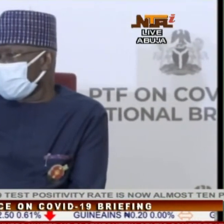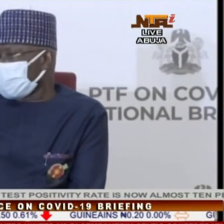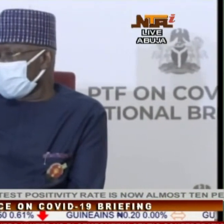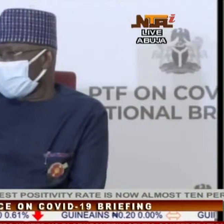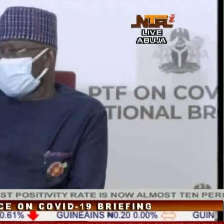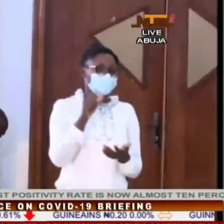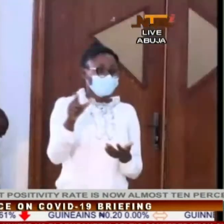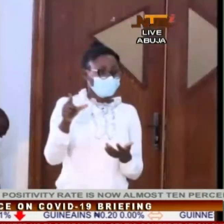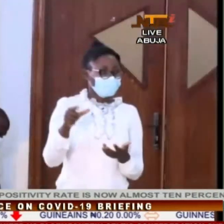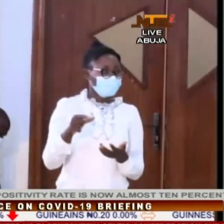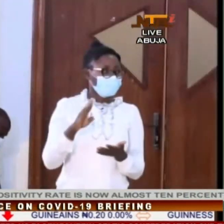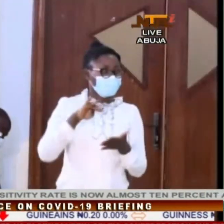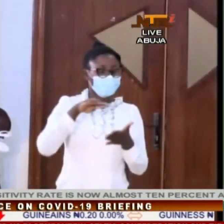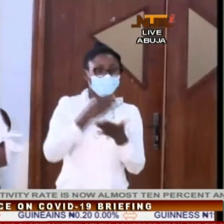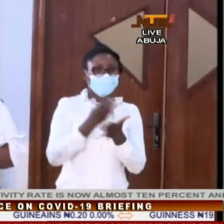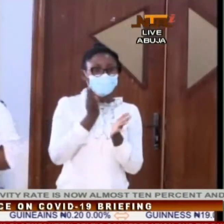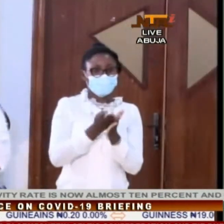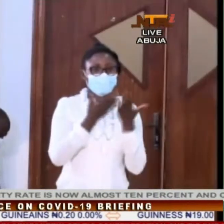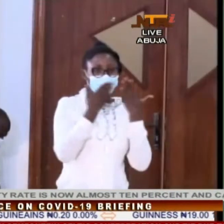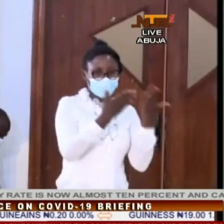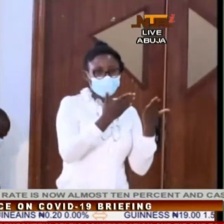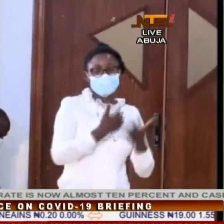2021 budget. Thank you very much.